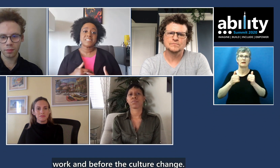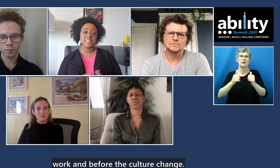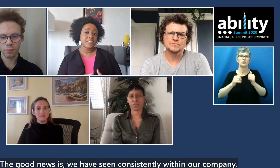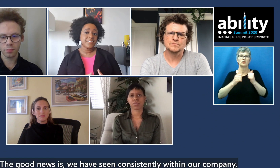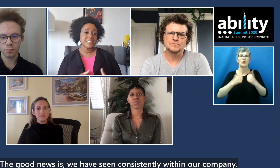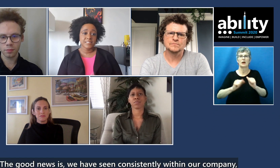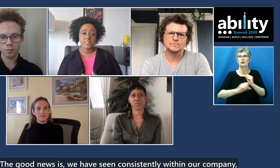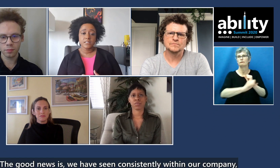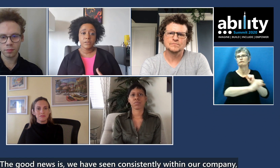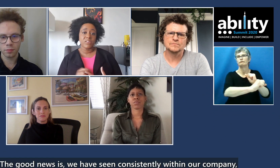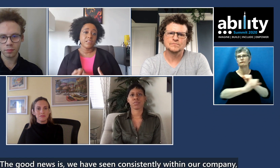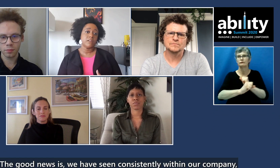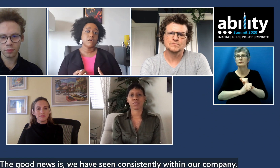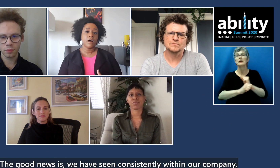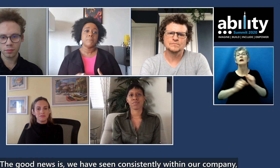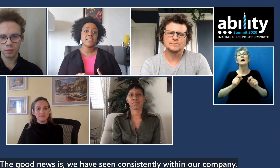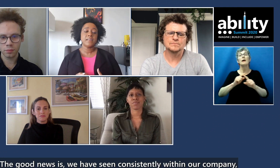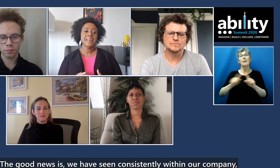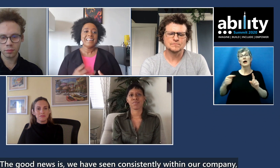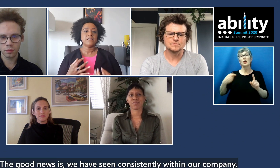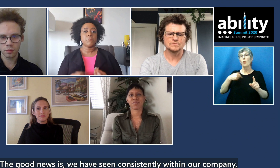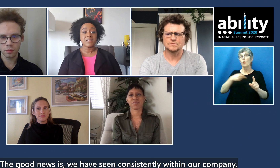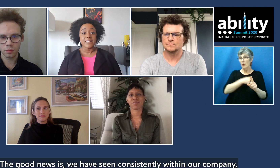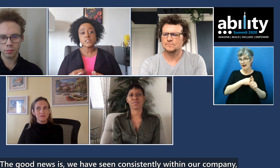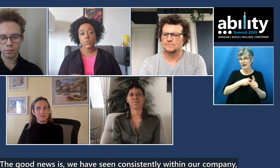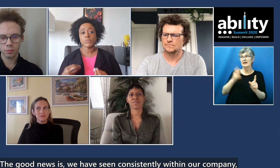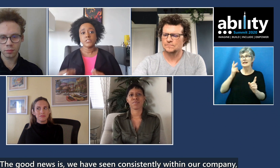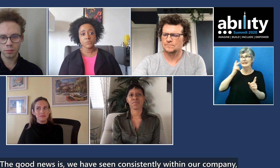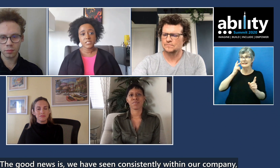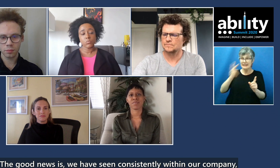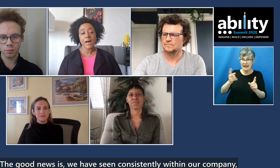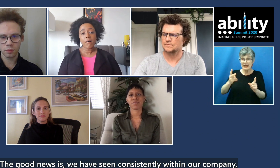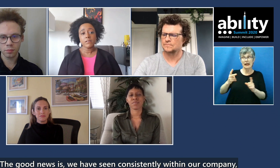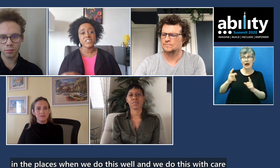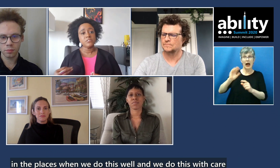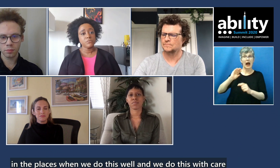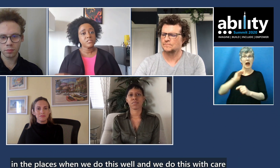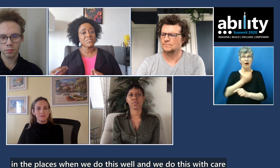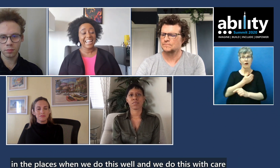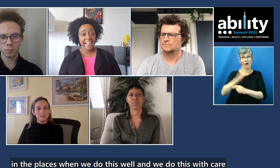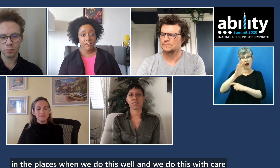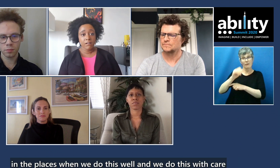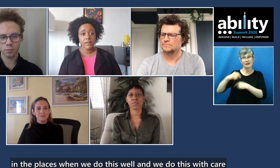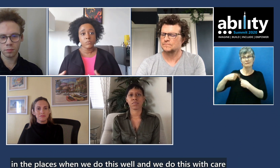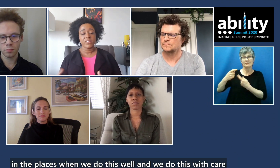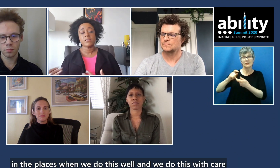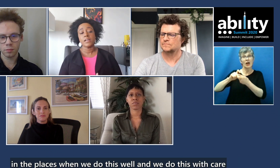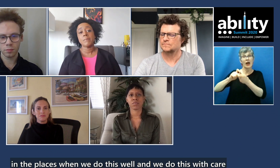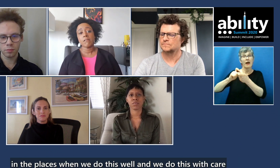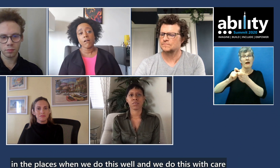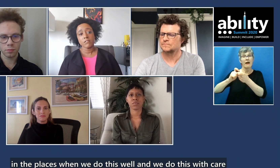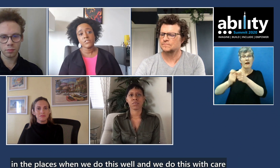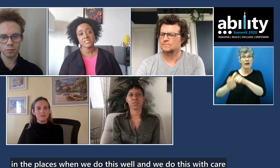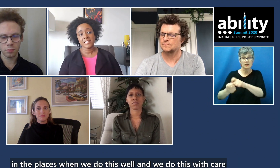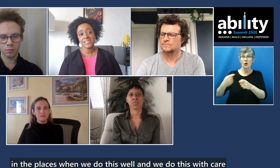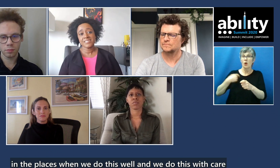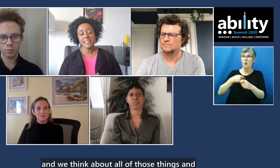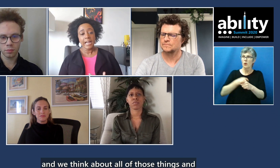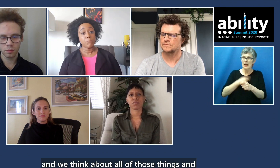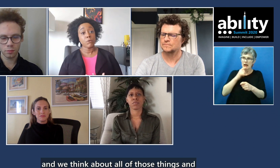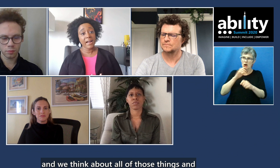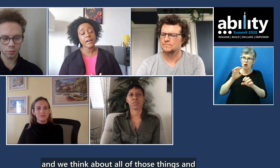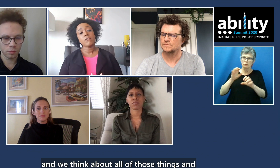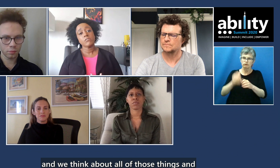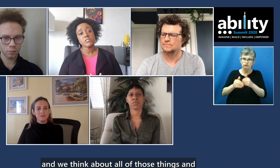we have seen consistently within our company, in the places when we do this well and we do this with care and we think about all of those